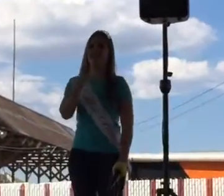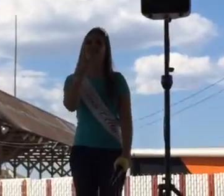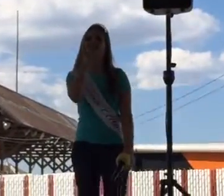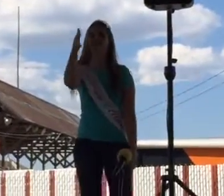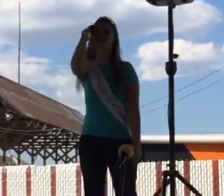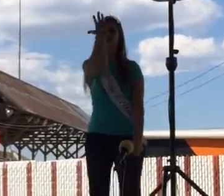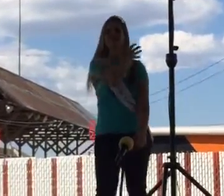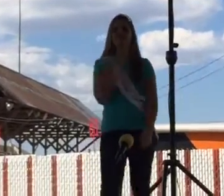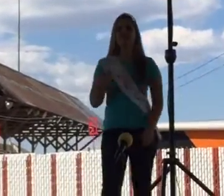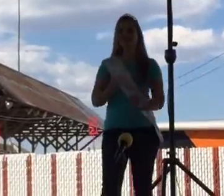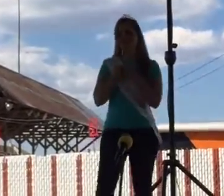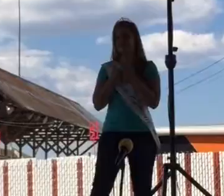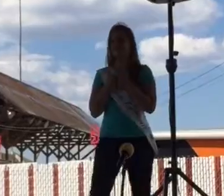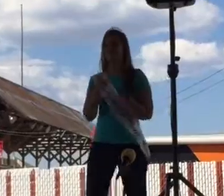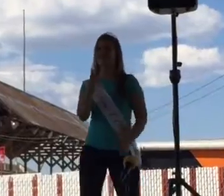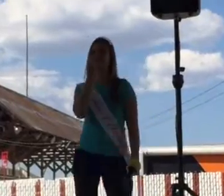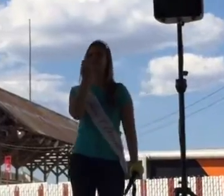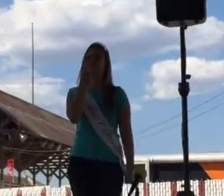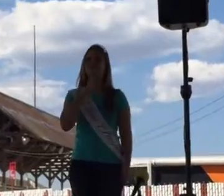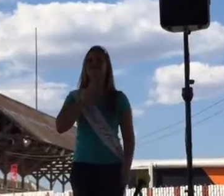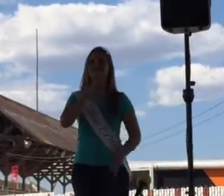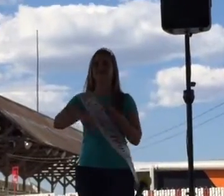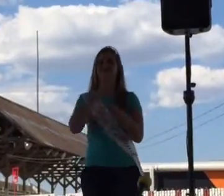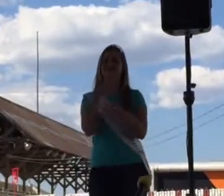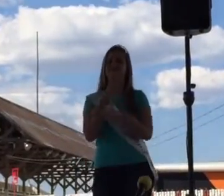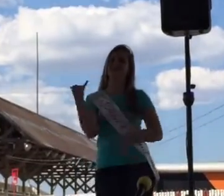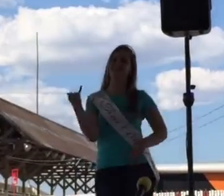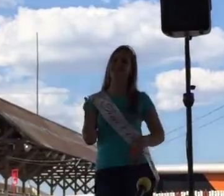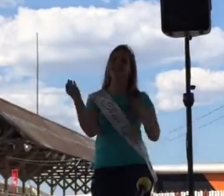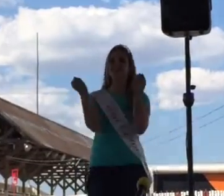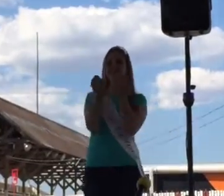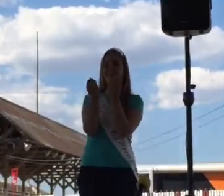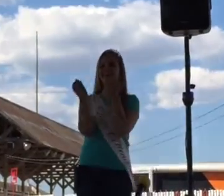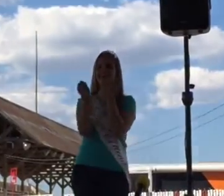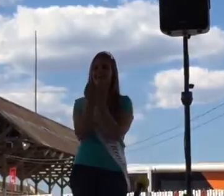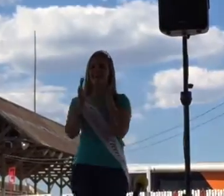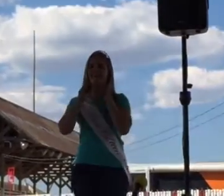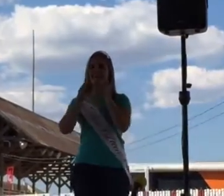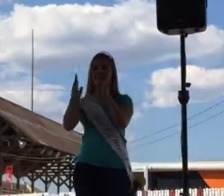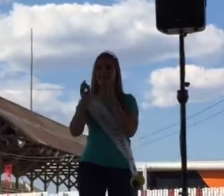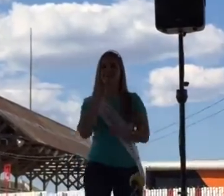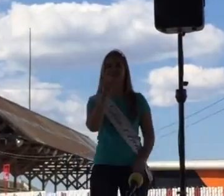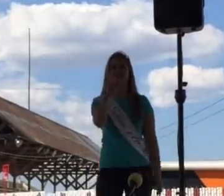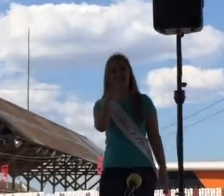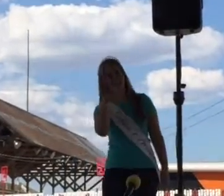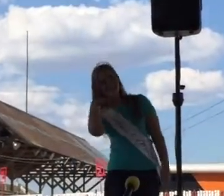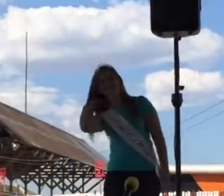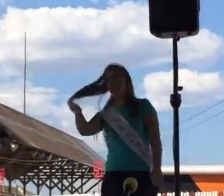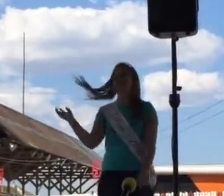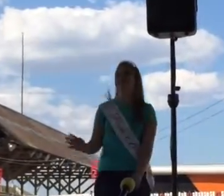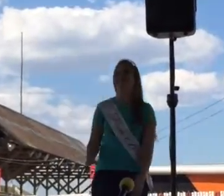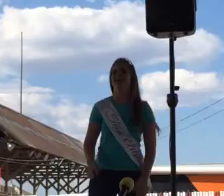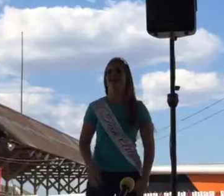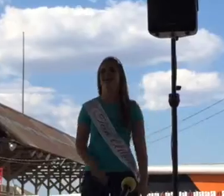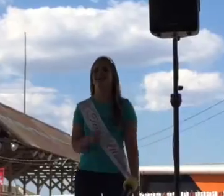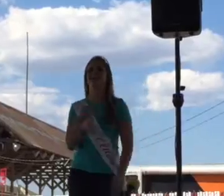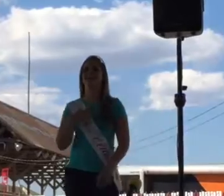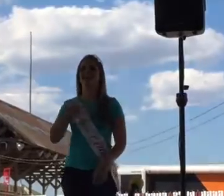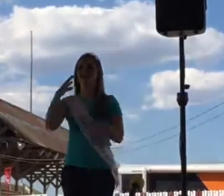Baby, light up my world like nobody else The way that you lift your hair gets